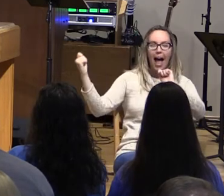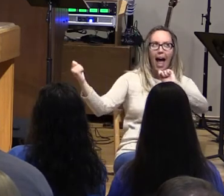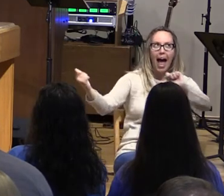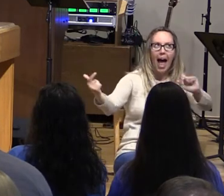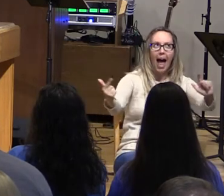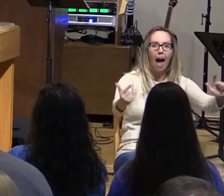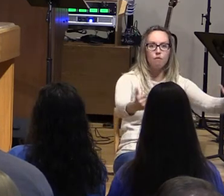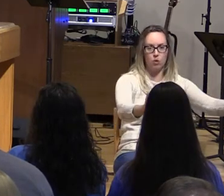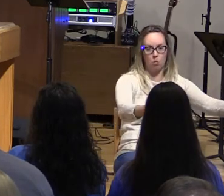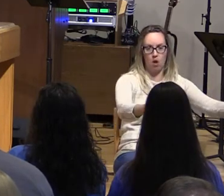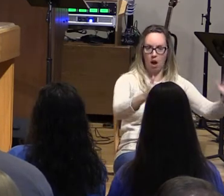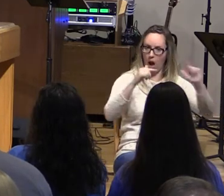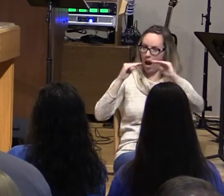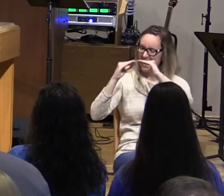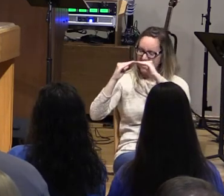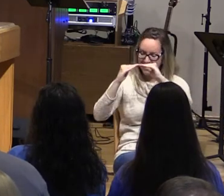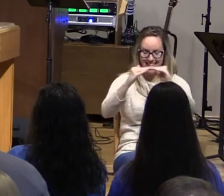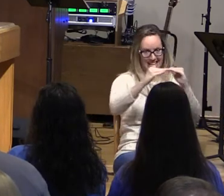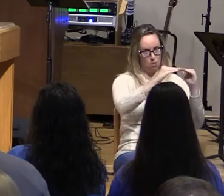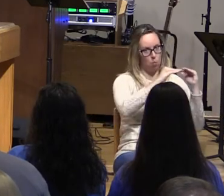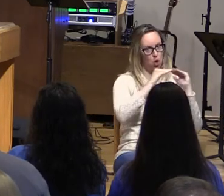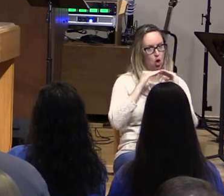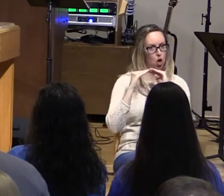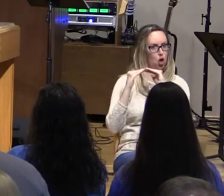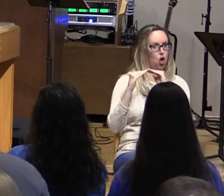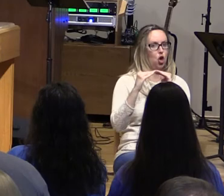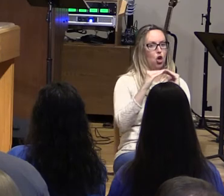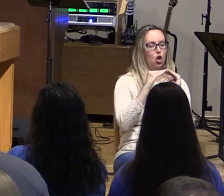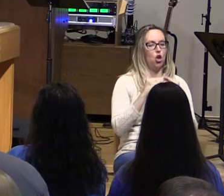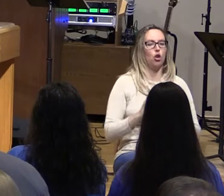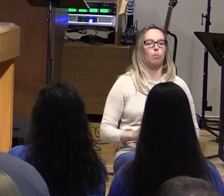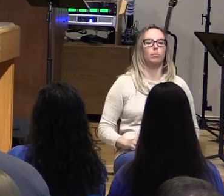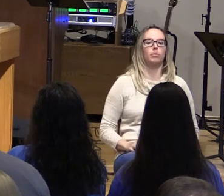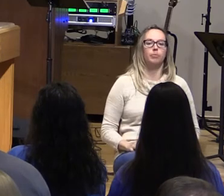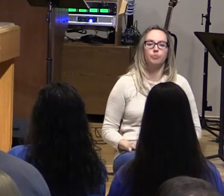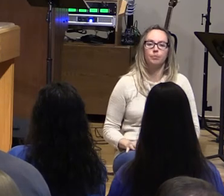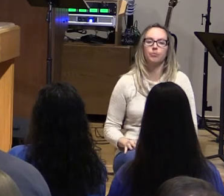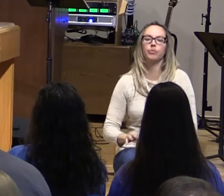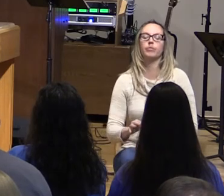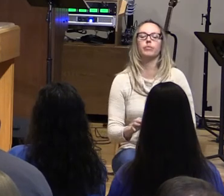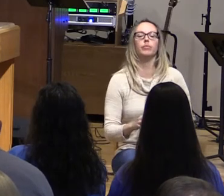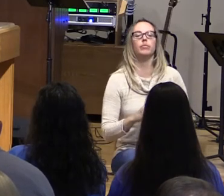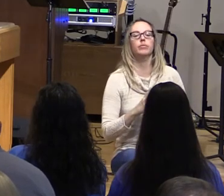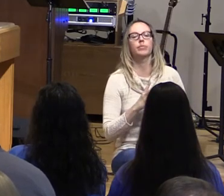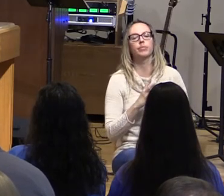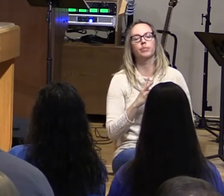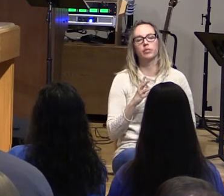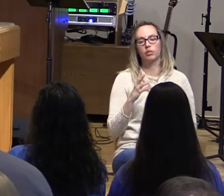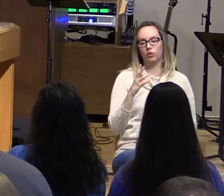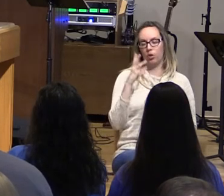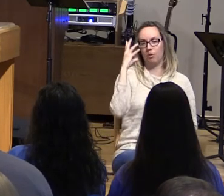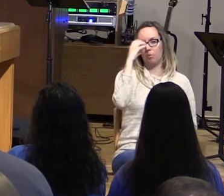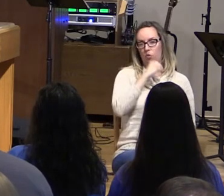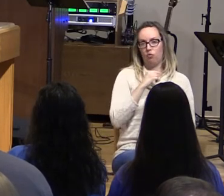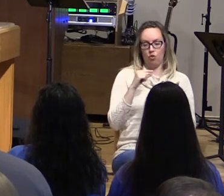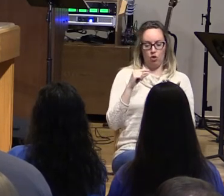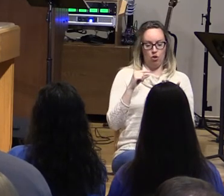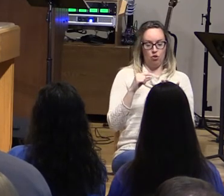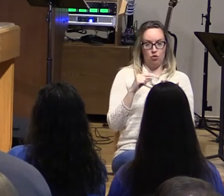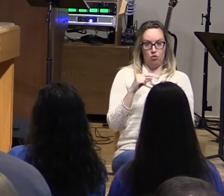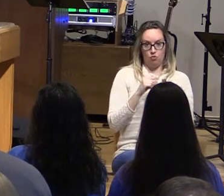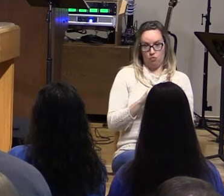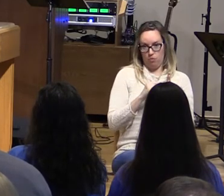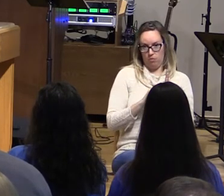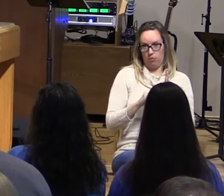everyone. Everyone. There's a beautiful scripture that I absolutely love, and it's